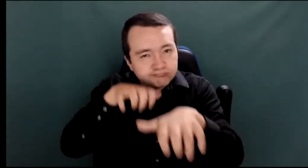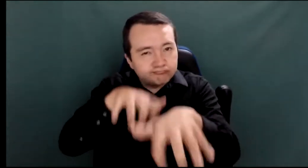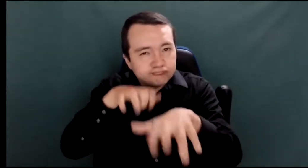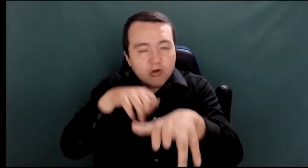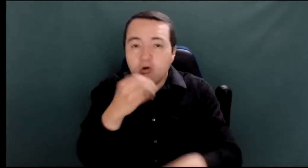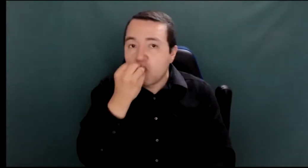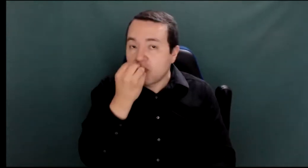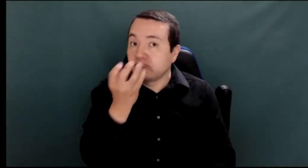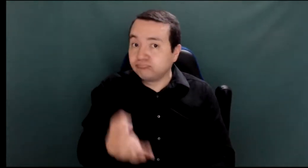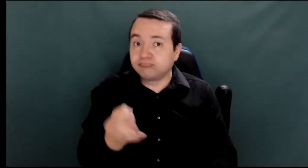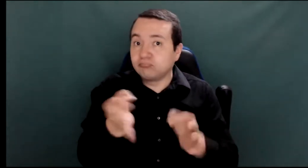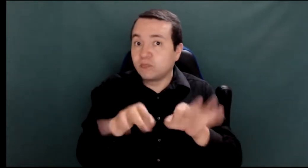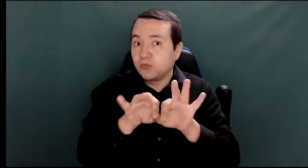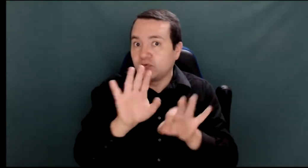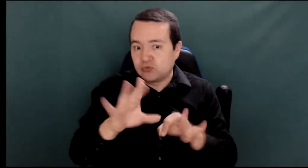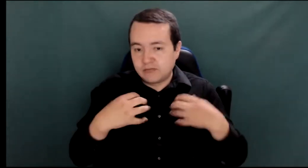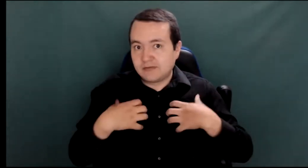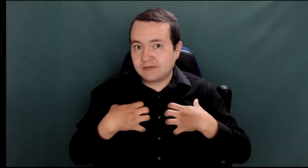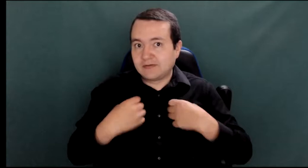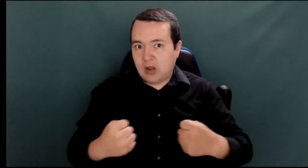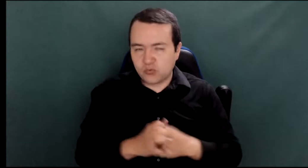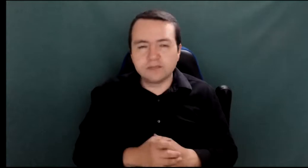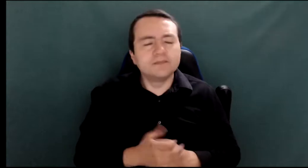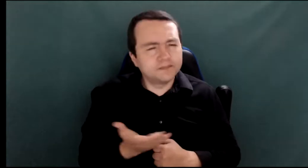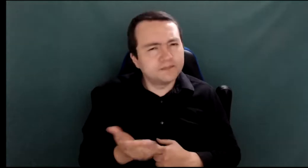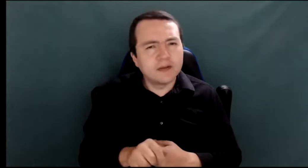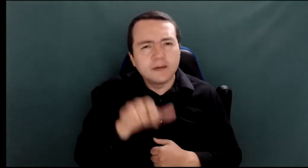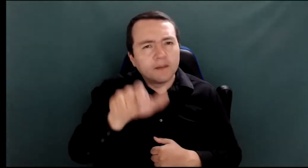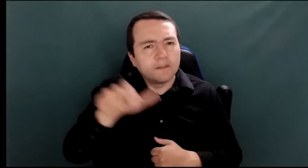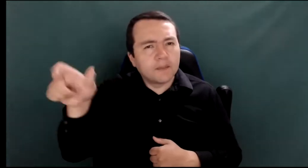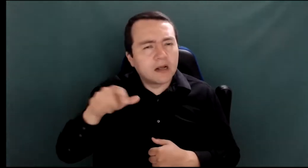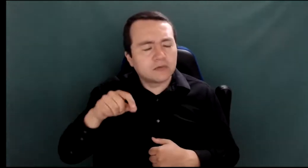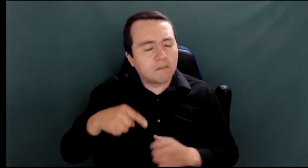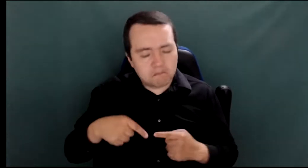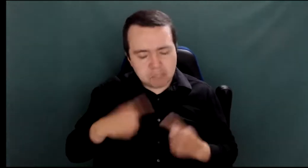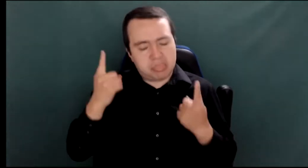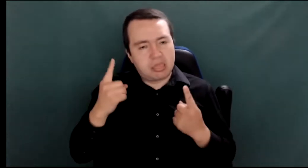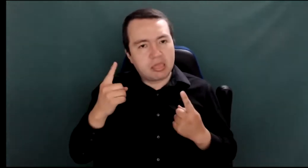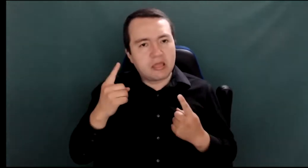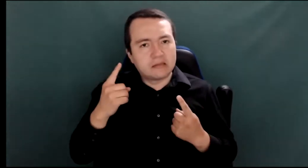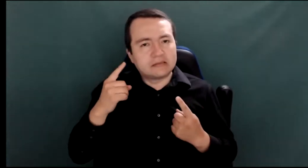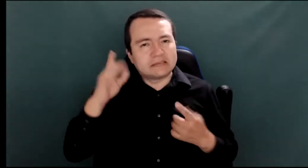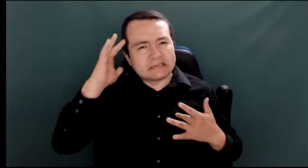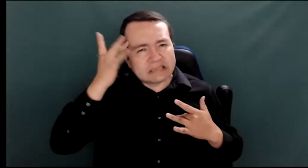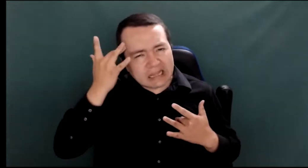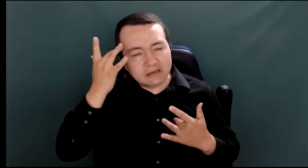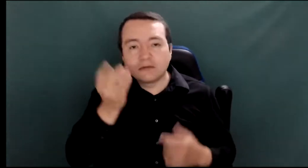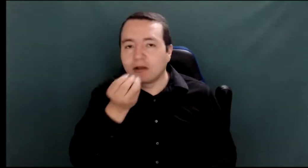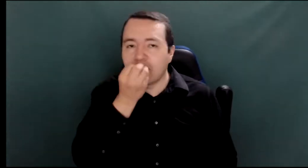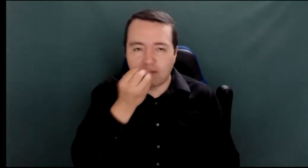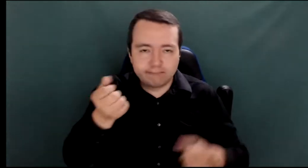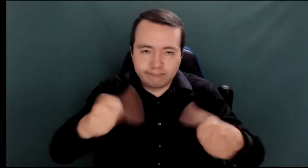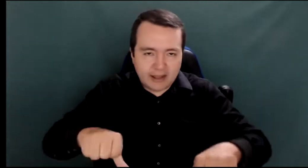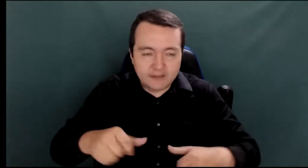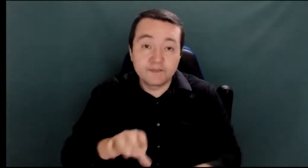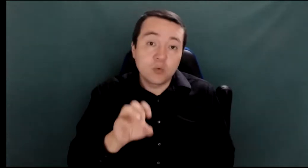as we know, this is very important when we relate it to health. People who get sick are not well